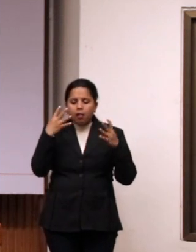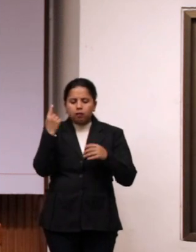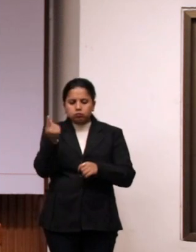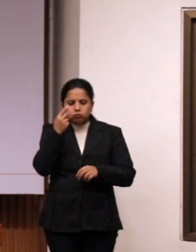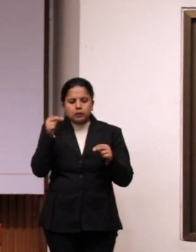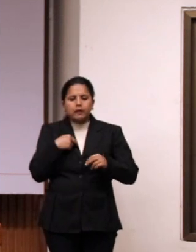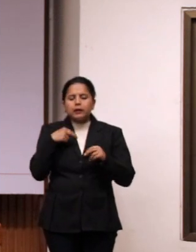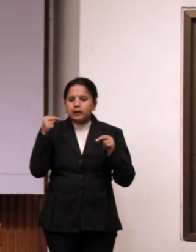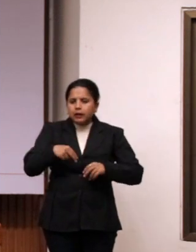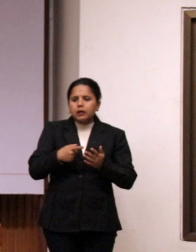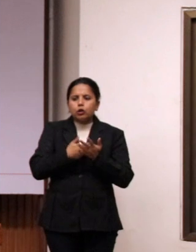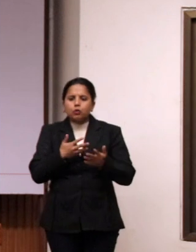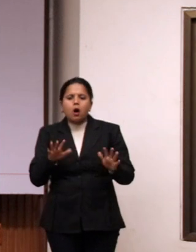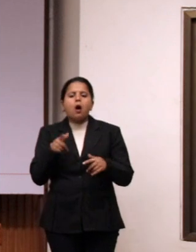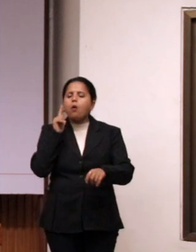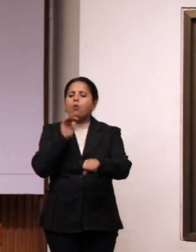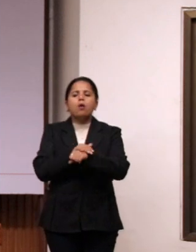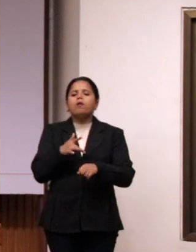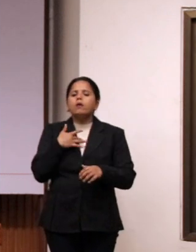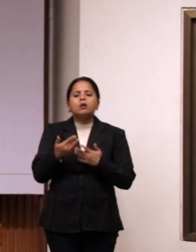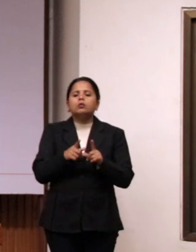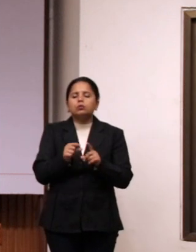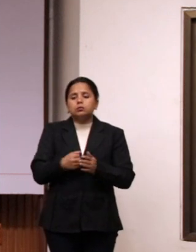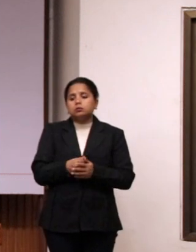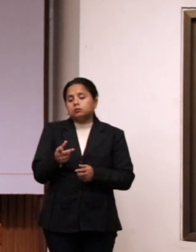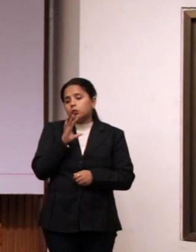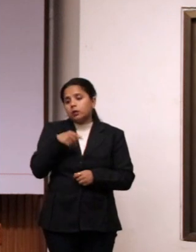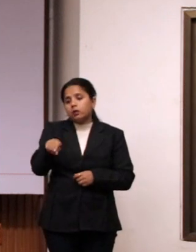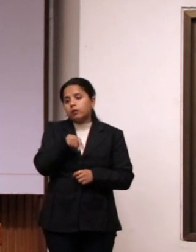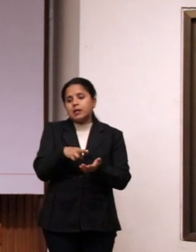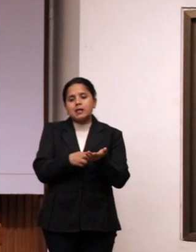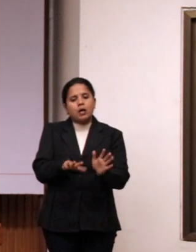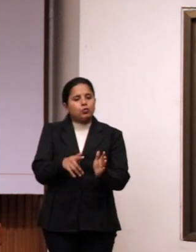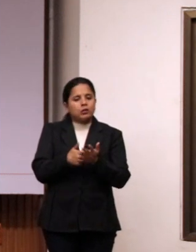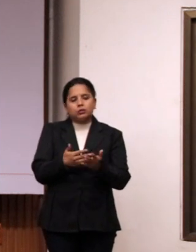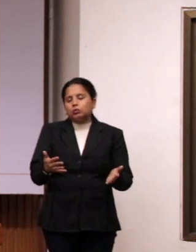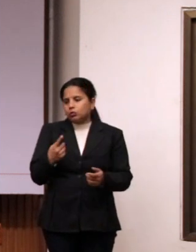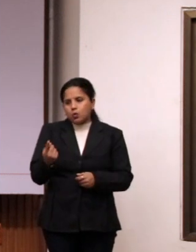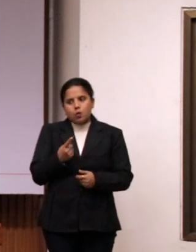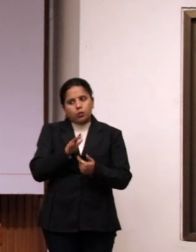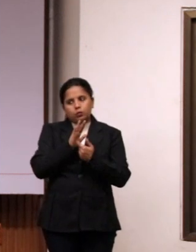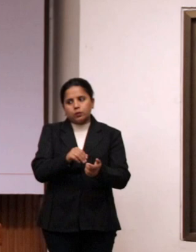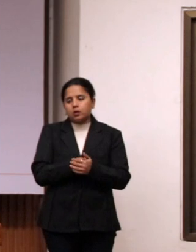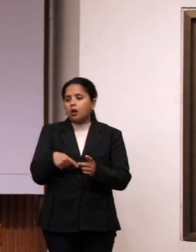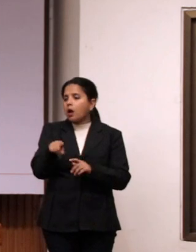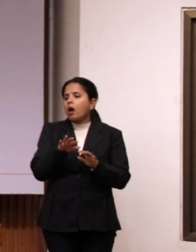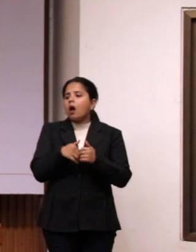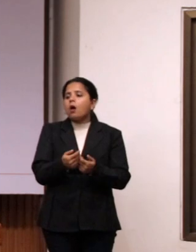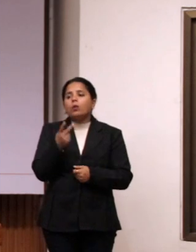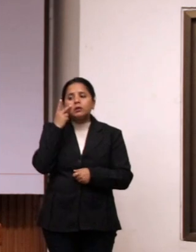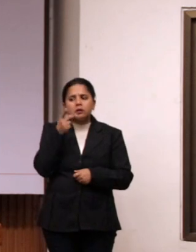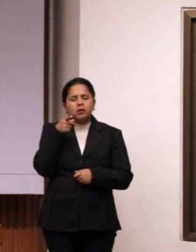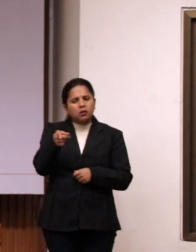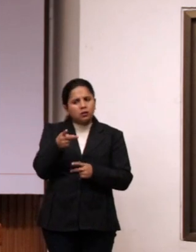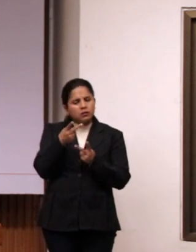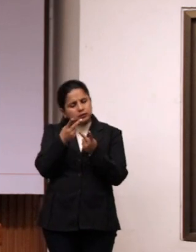need resources, and eventually they come from the natural resources only. So how do you see this